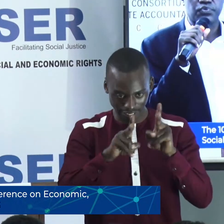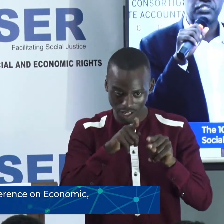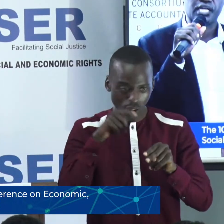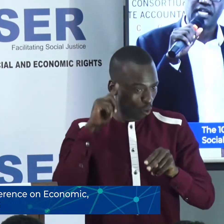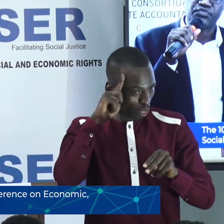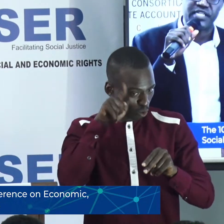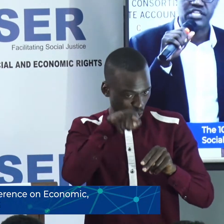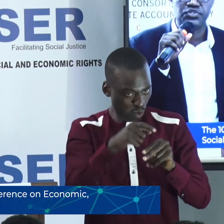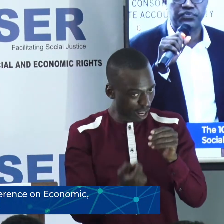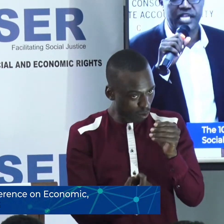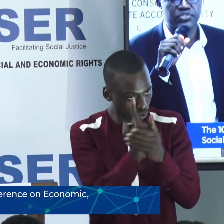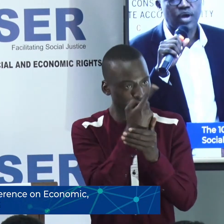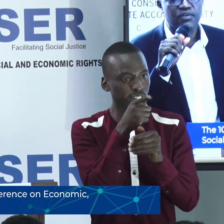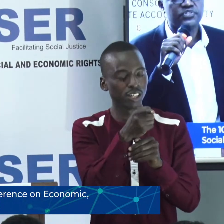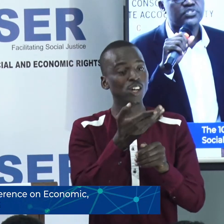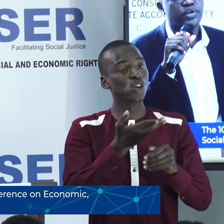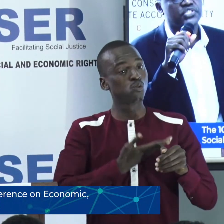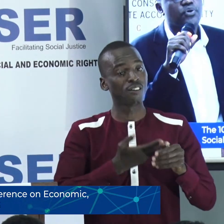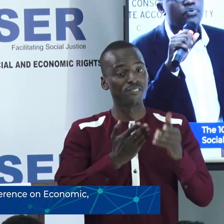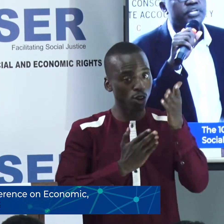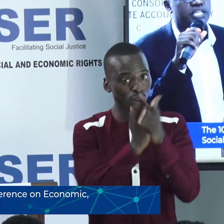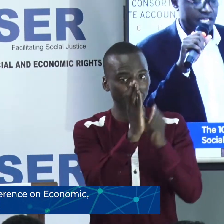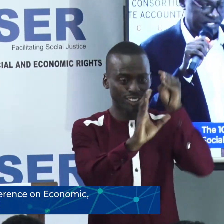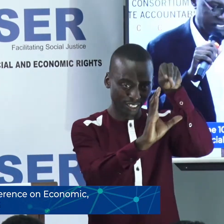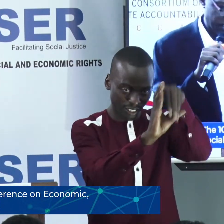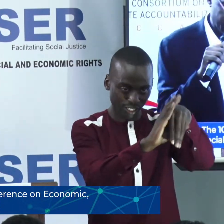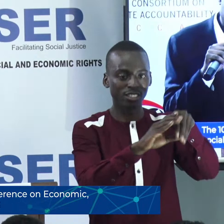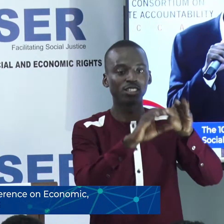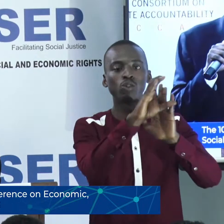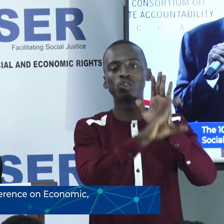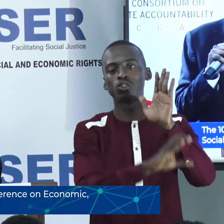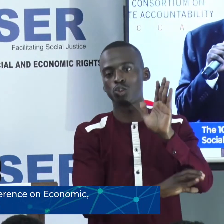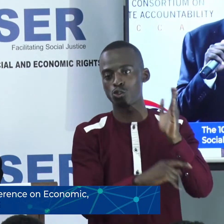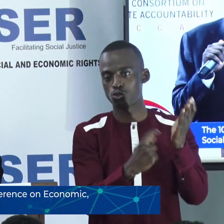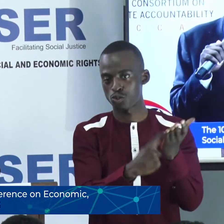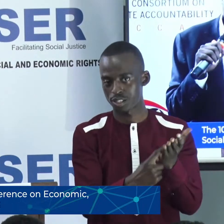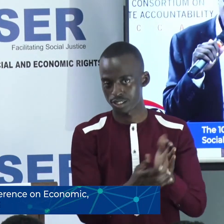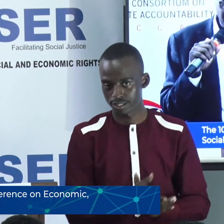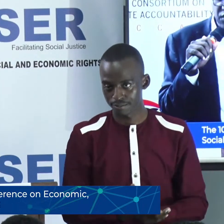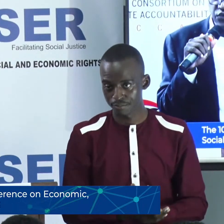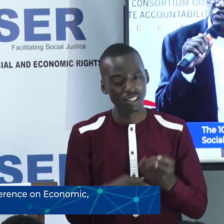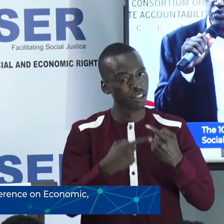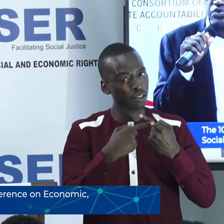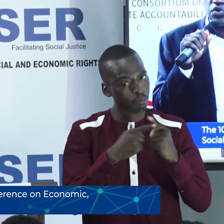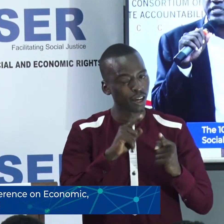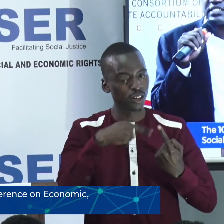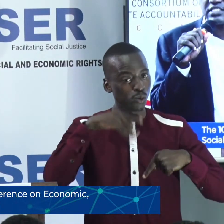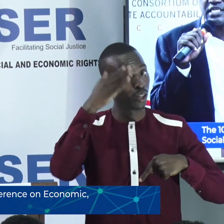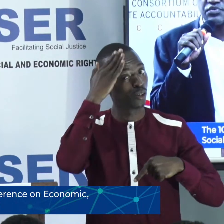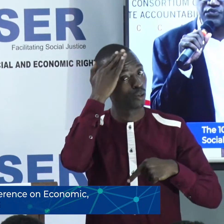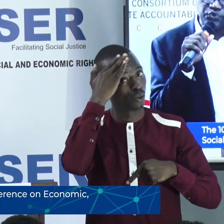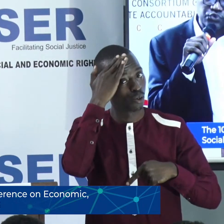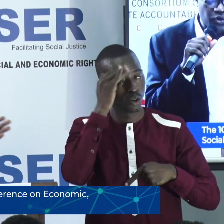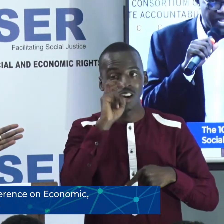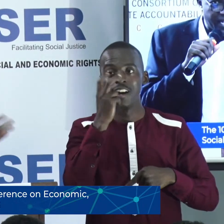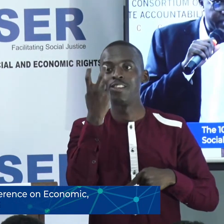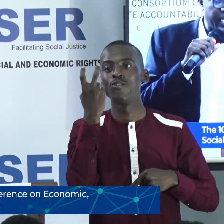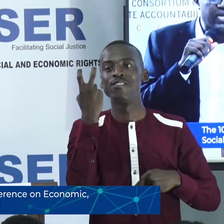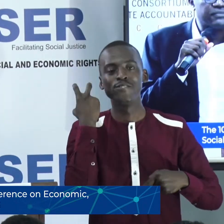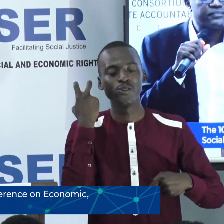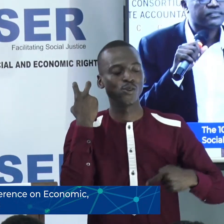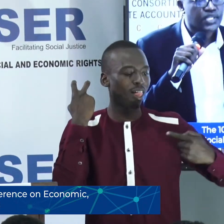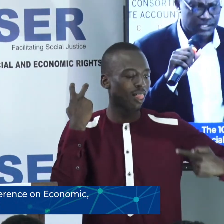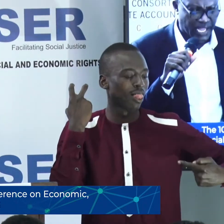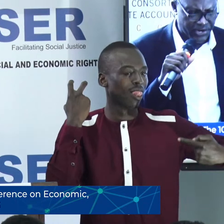we could take advantage of that to have these rights concretized in the Constitution. But of course, we know that the review took